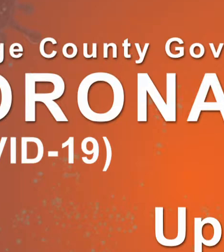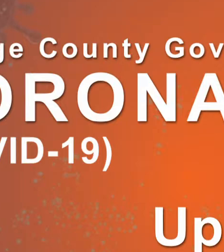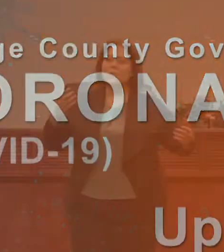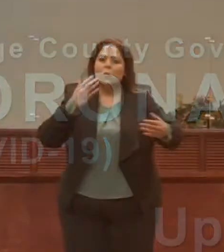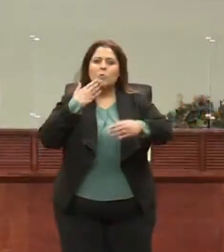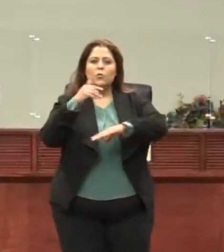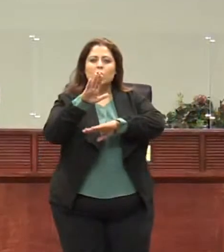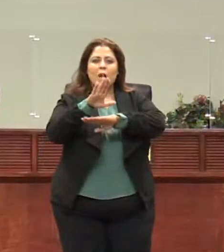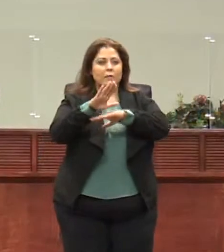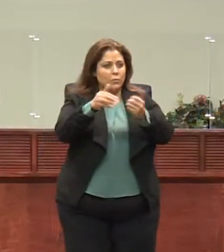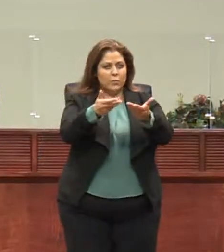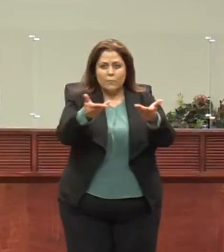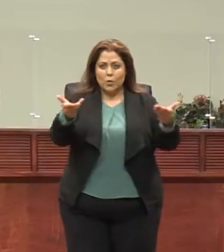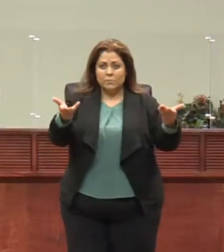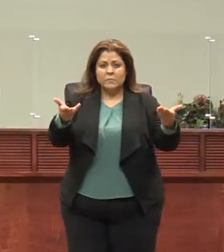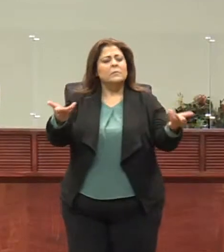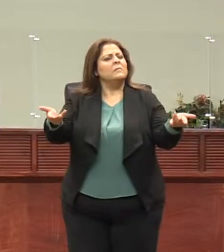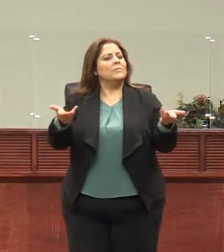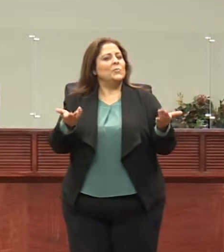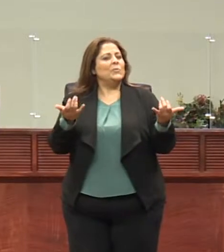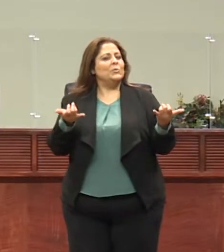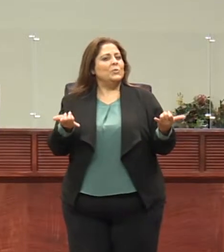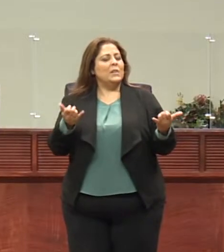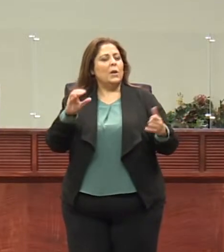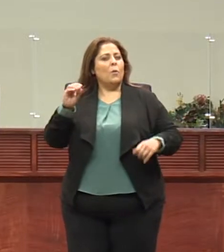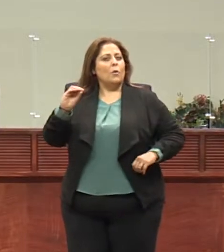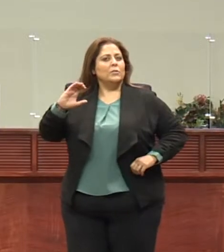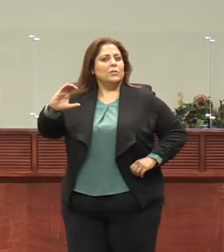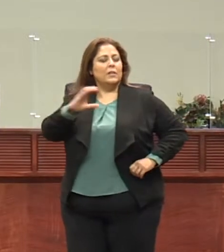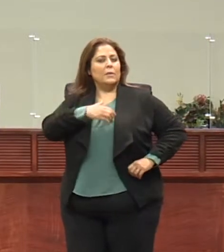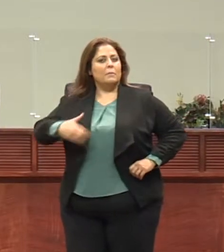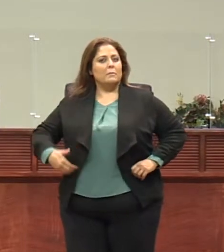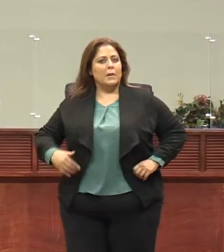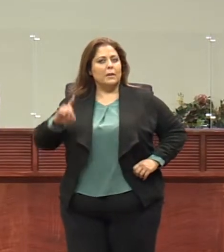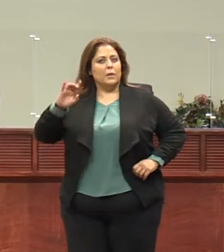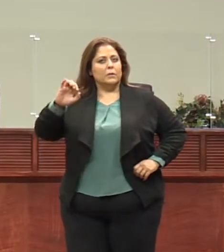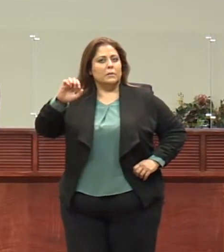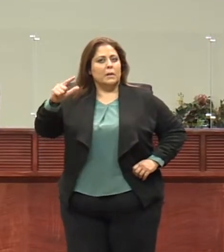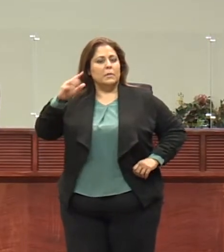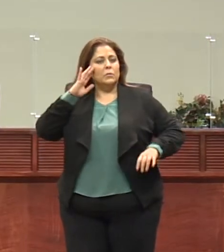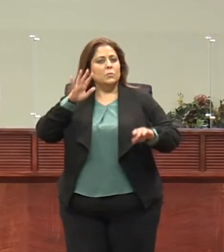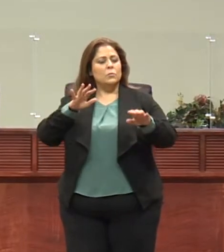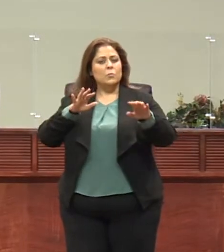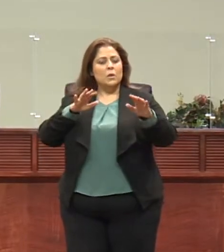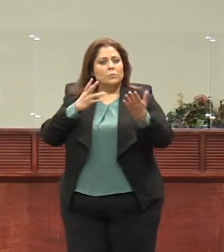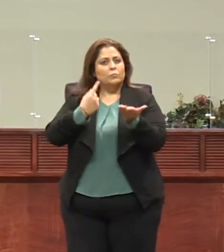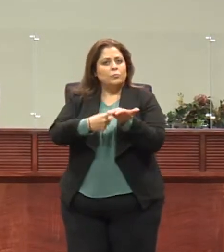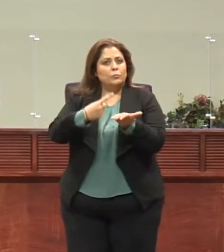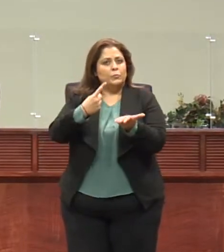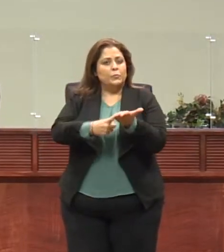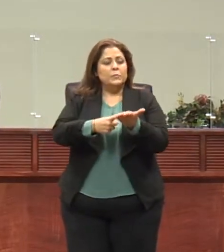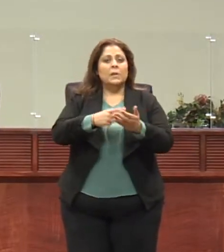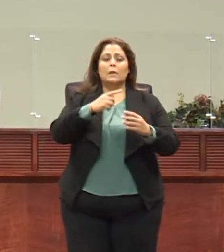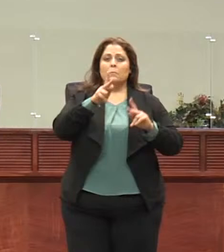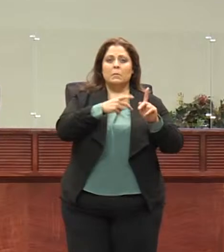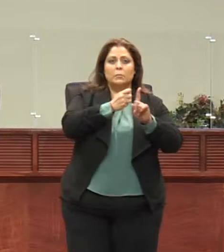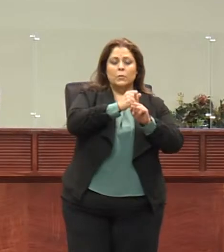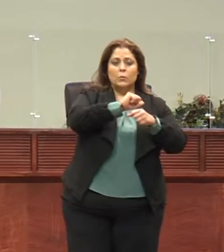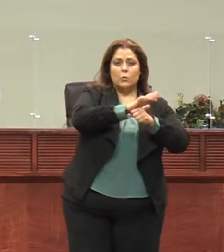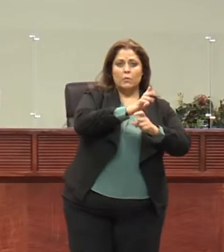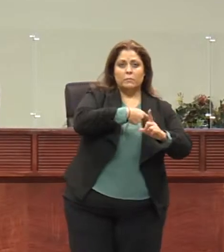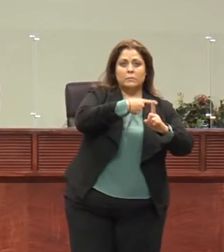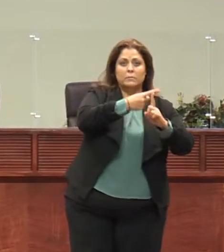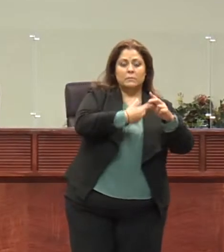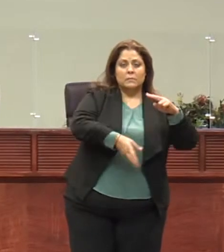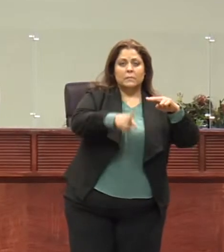Good afternoon, everyone, and welcome. Today, Orange County Mayor Jerry O. Demings will discuss the rise in positivity rates, hospitalizations, and the work